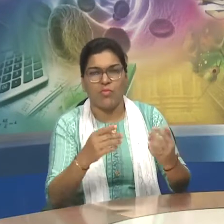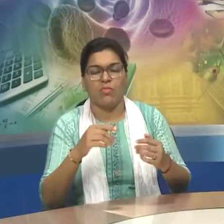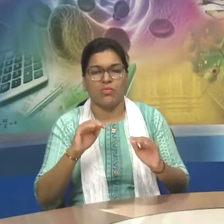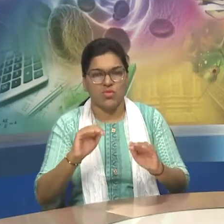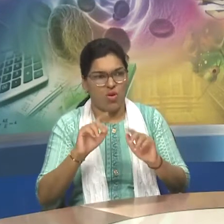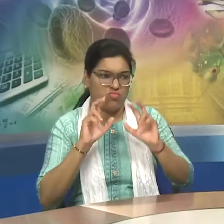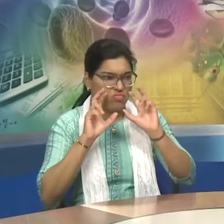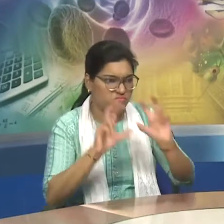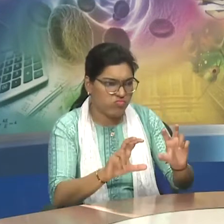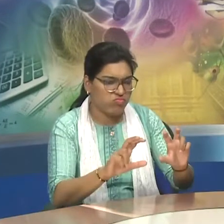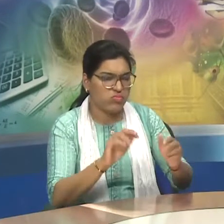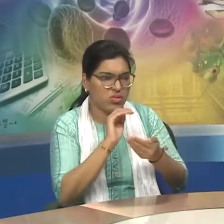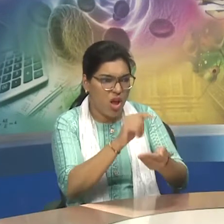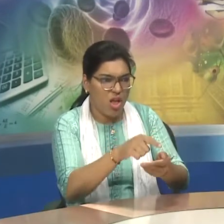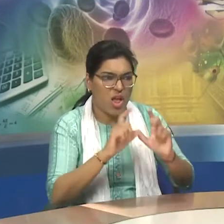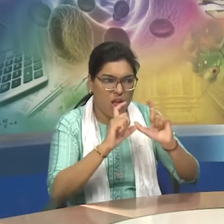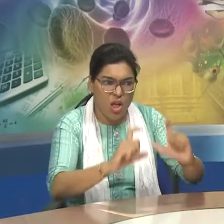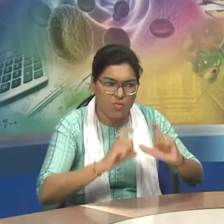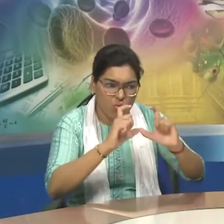minding sibling,